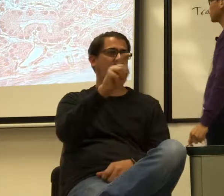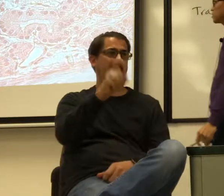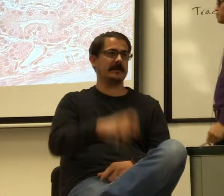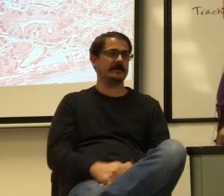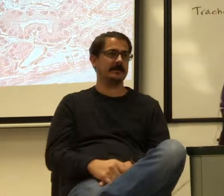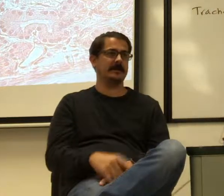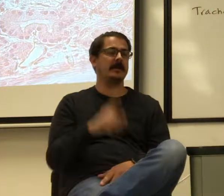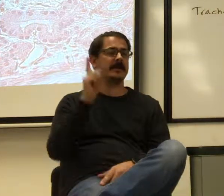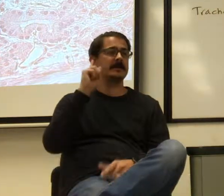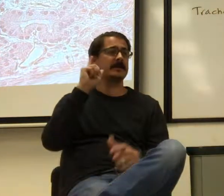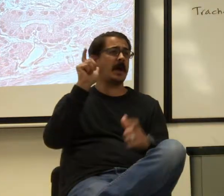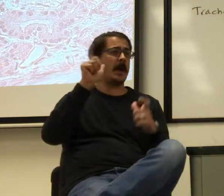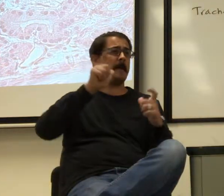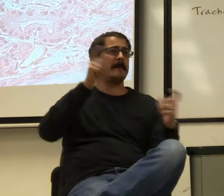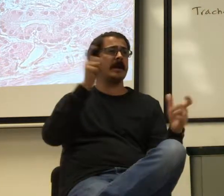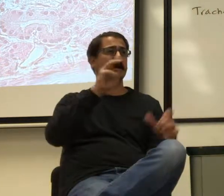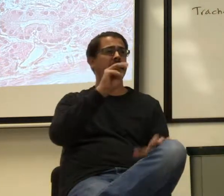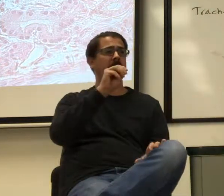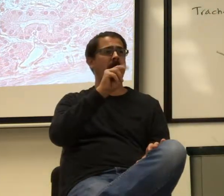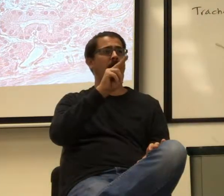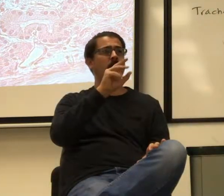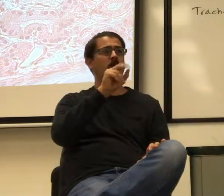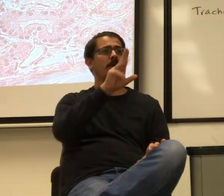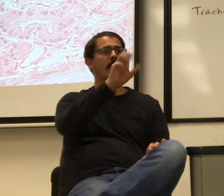Basically, this is a big mucous membrane.